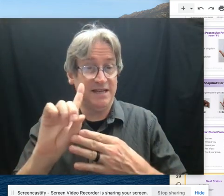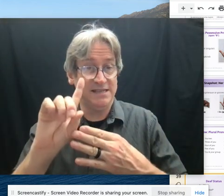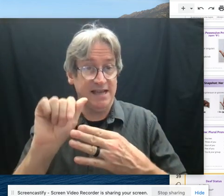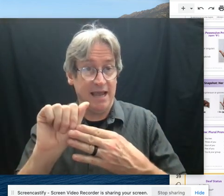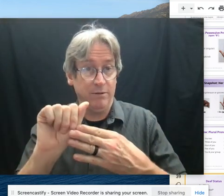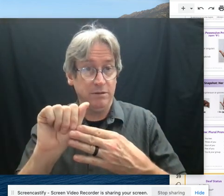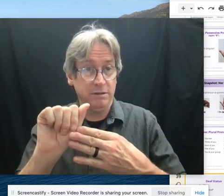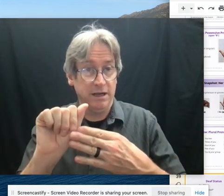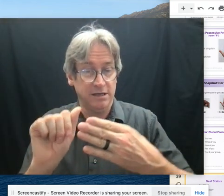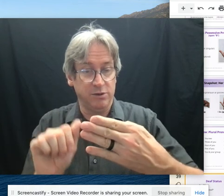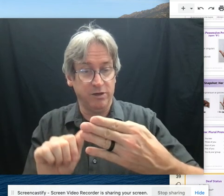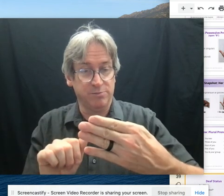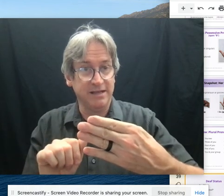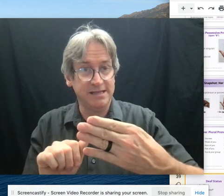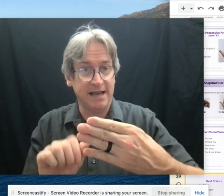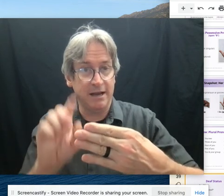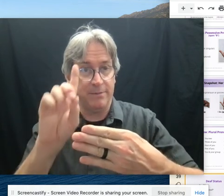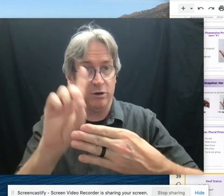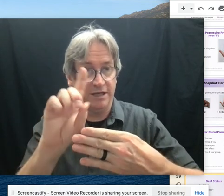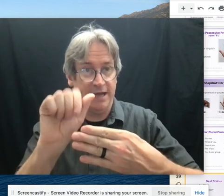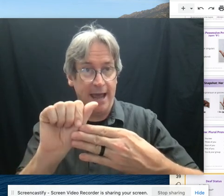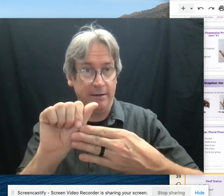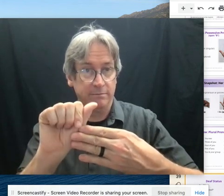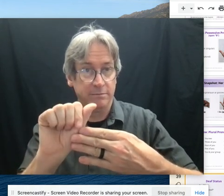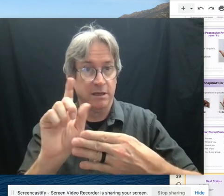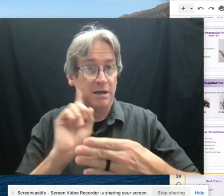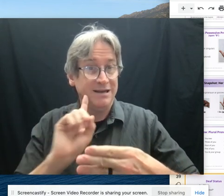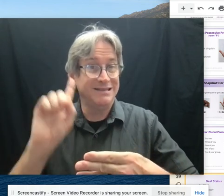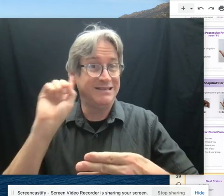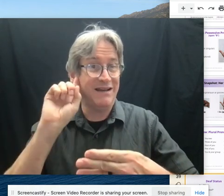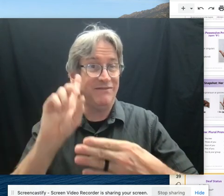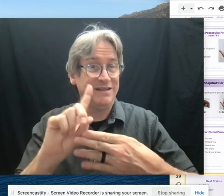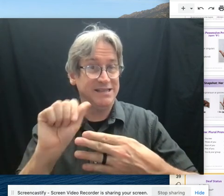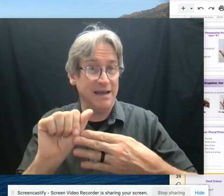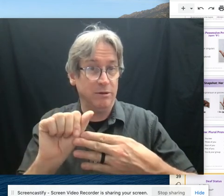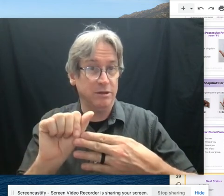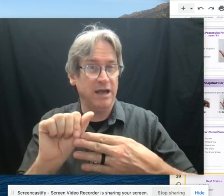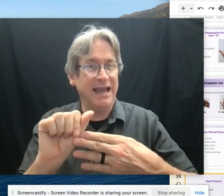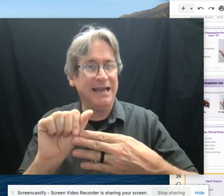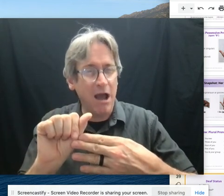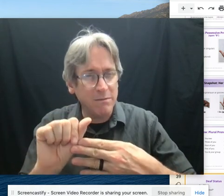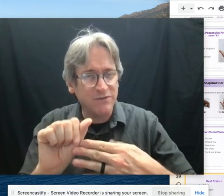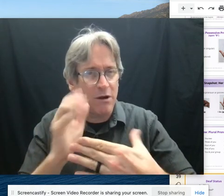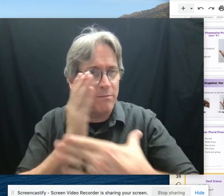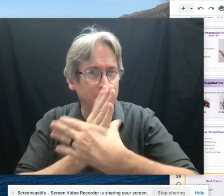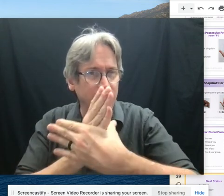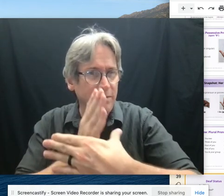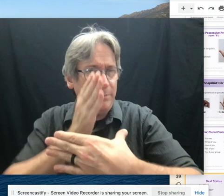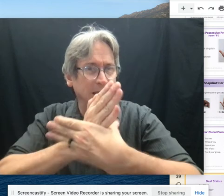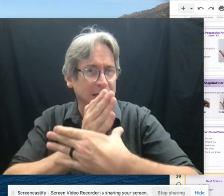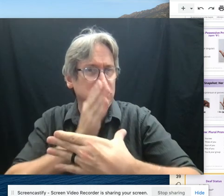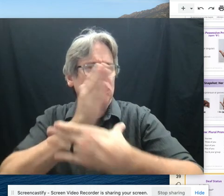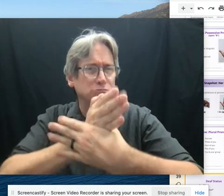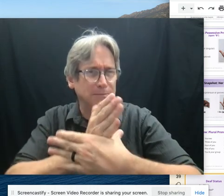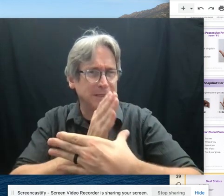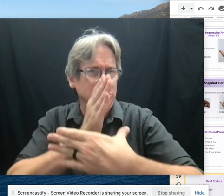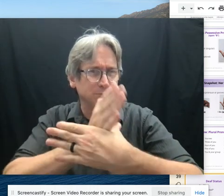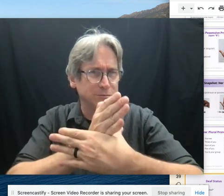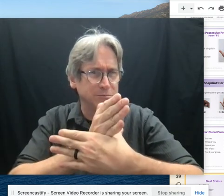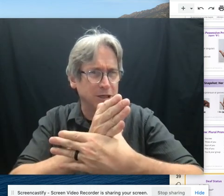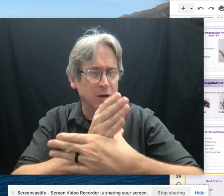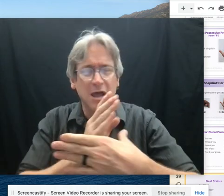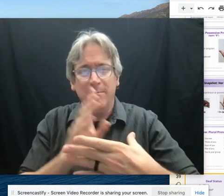Deaf disabled, and so we just bring this hand up and go DA. Deaf disabled. It comes from being